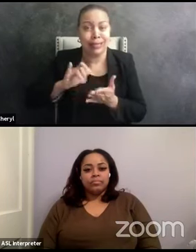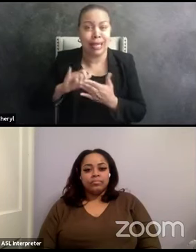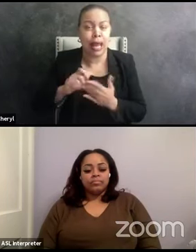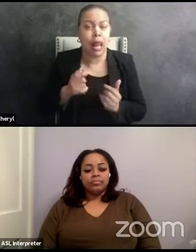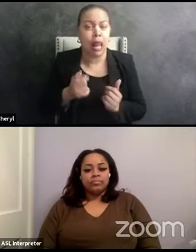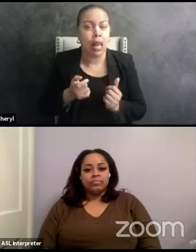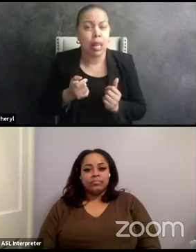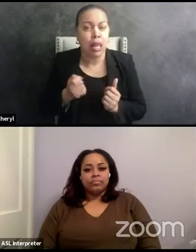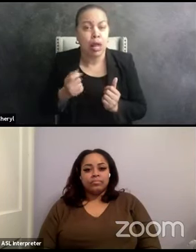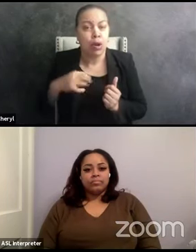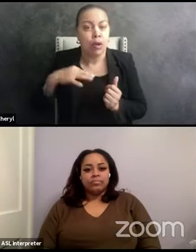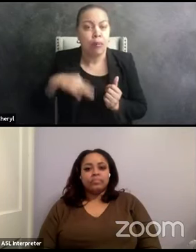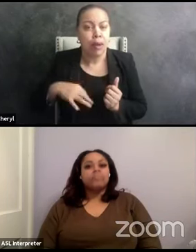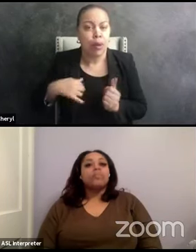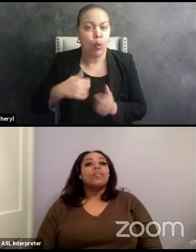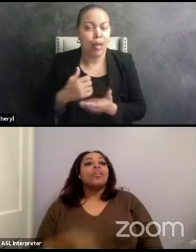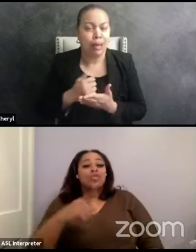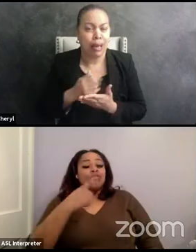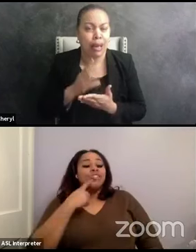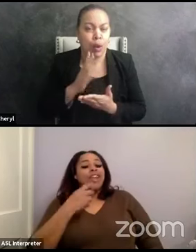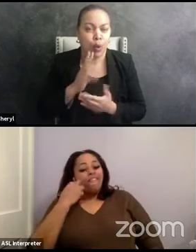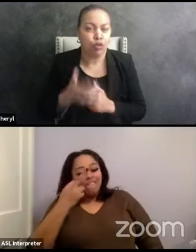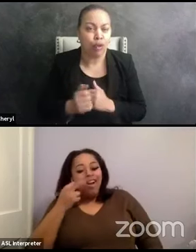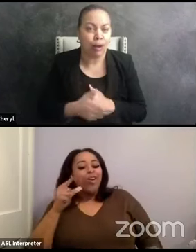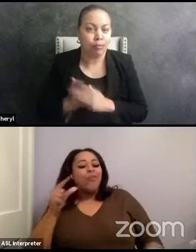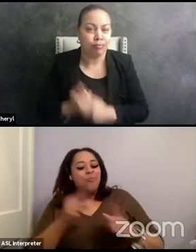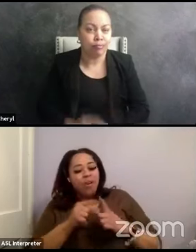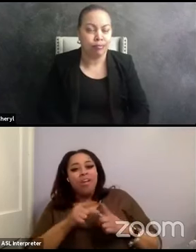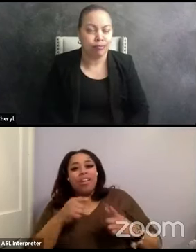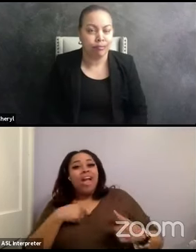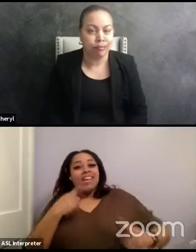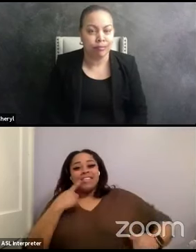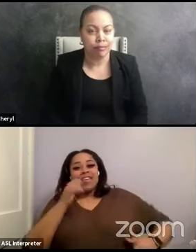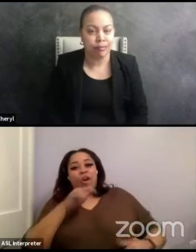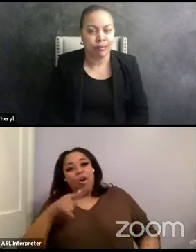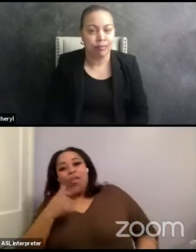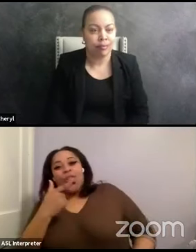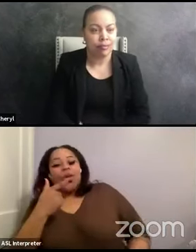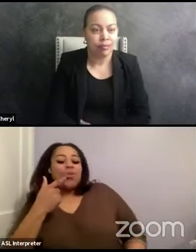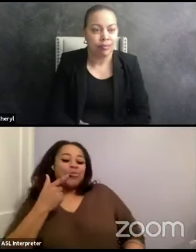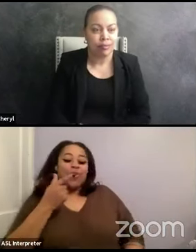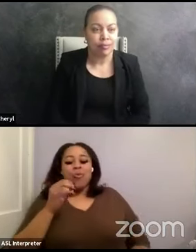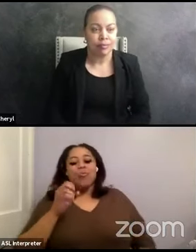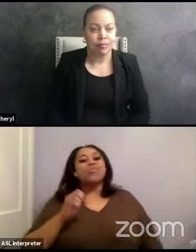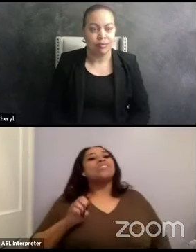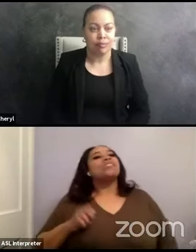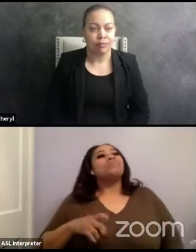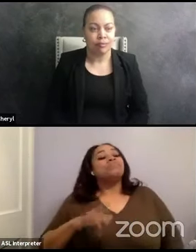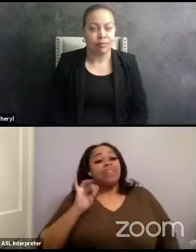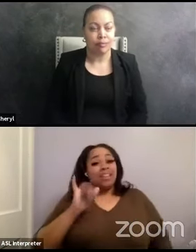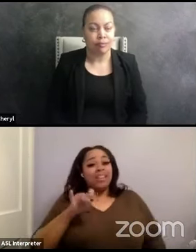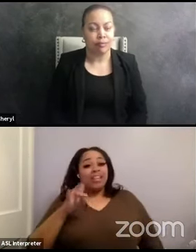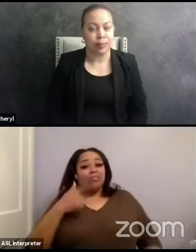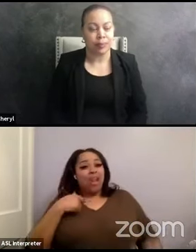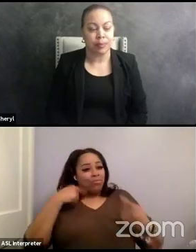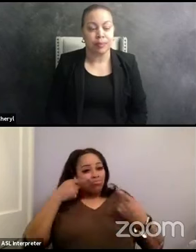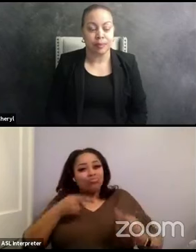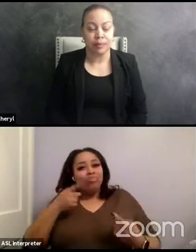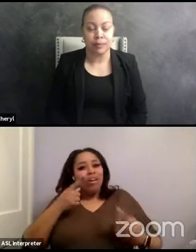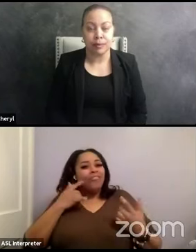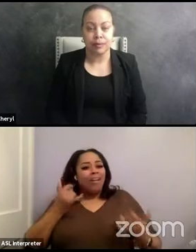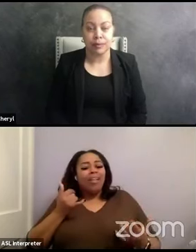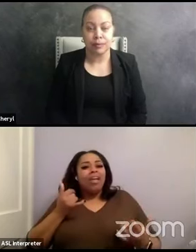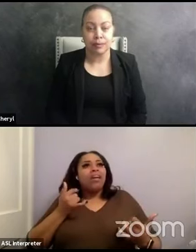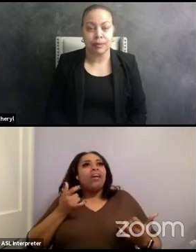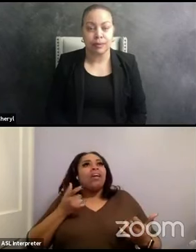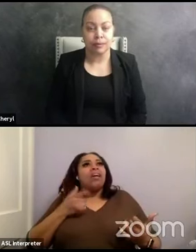us. You said a fucking word, and I say that with all the gusto, like, because that's what I'm struggling with right now. Like, I